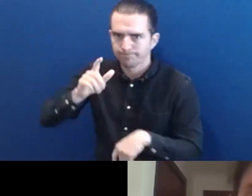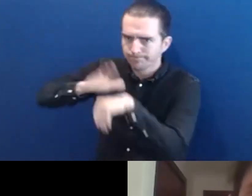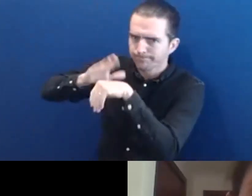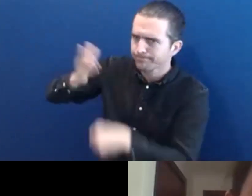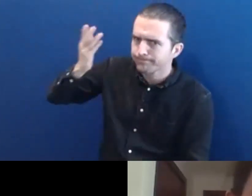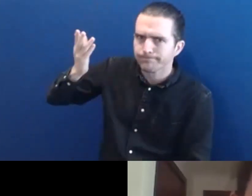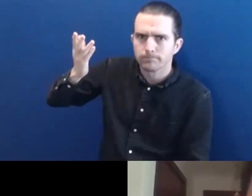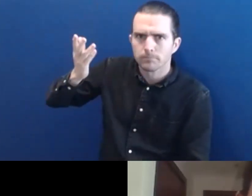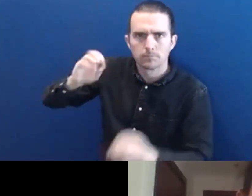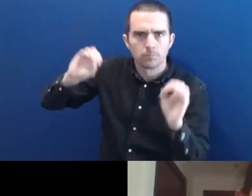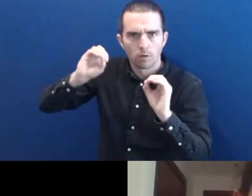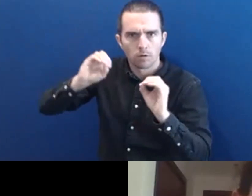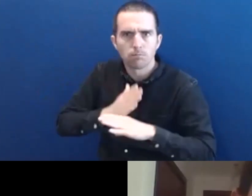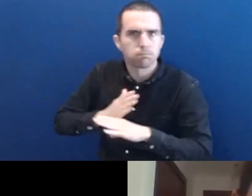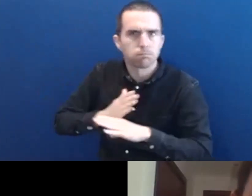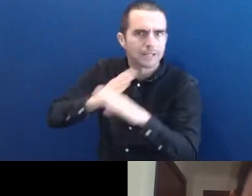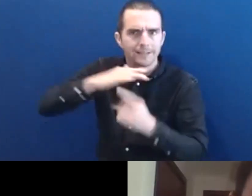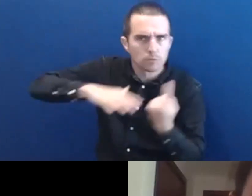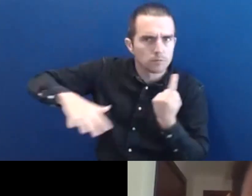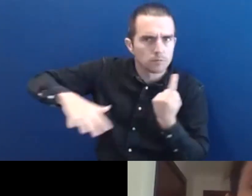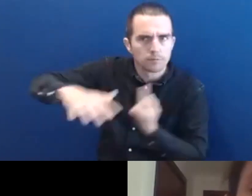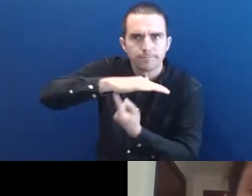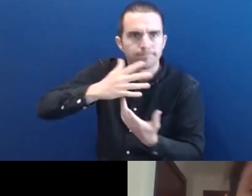disabilities in civic space, I saw a question already